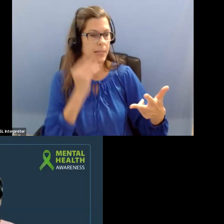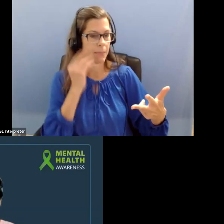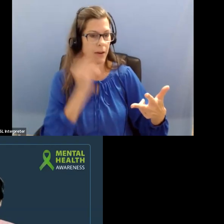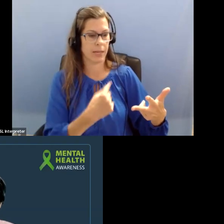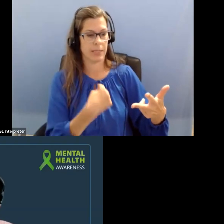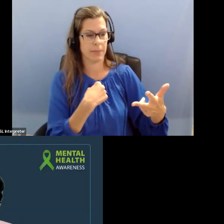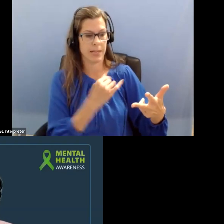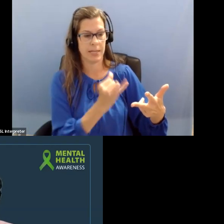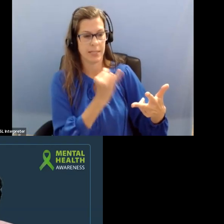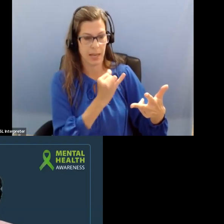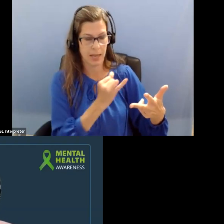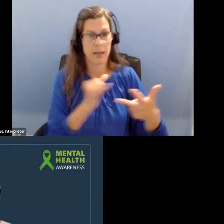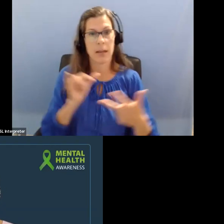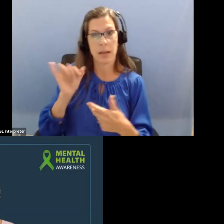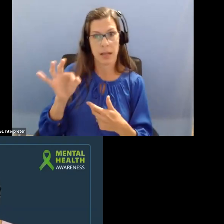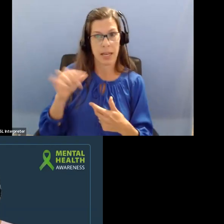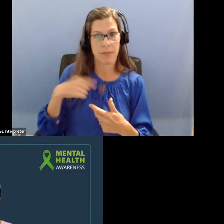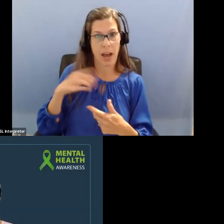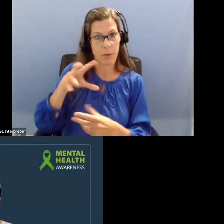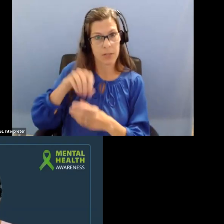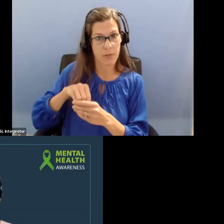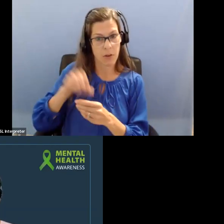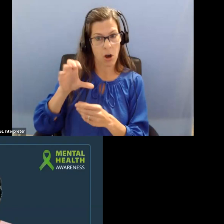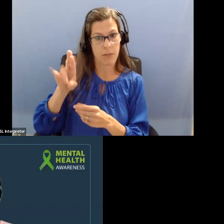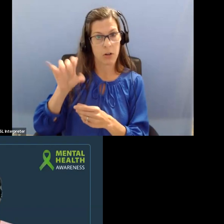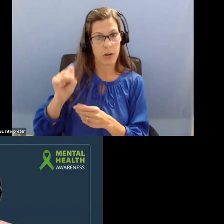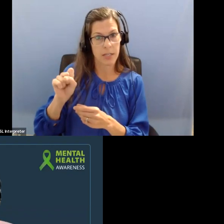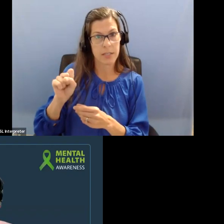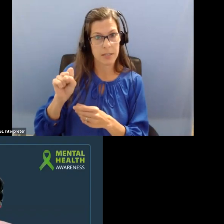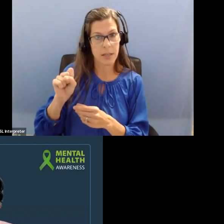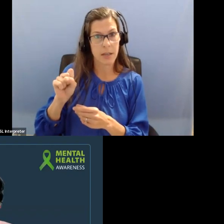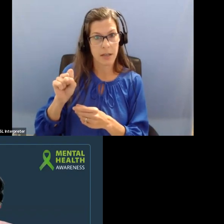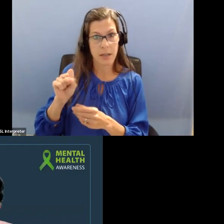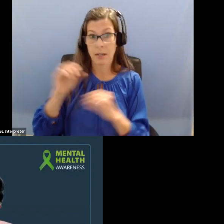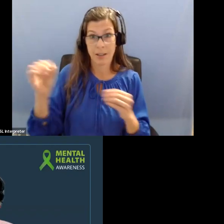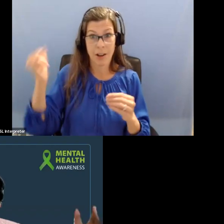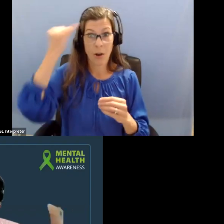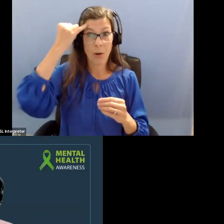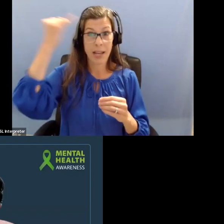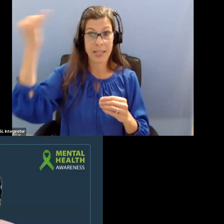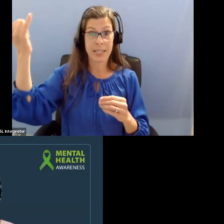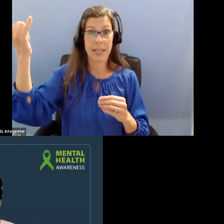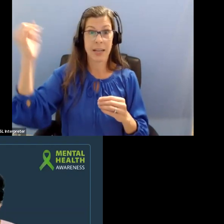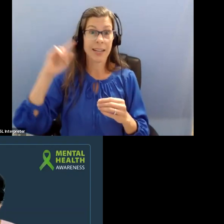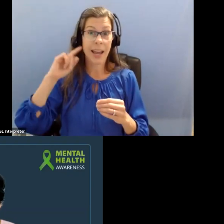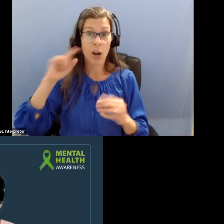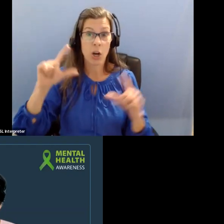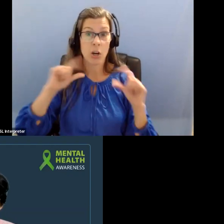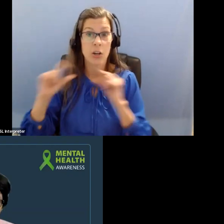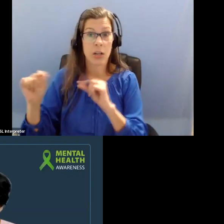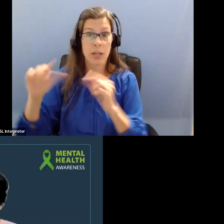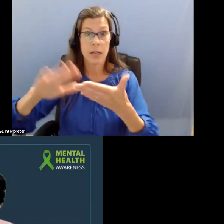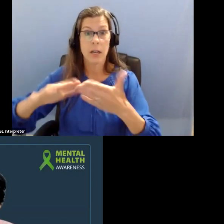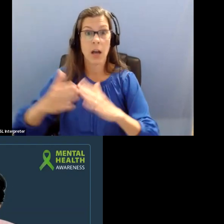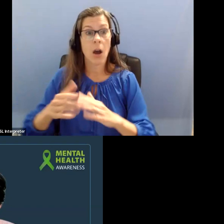I'm thinking if I were on the CRIS and not steering, let's say, and I got in, and I had no idea, and I heard from the community that, oh,